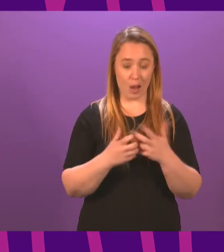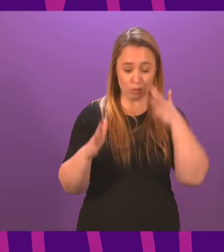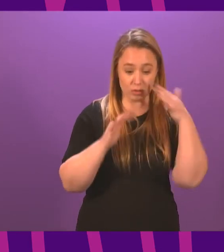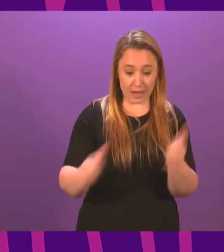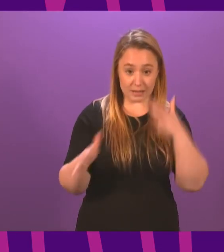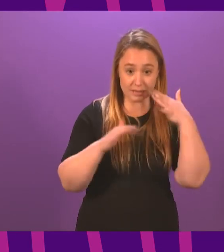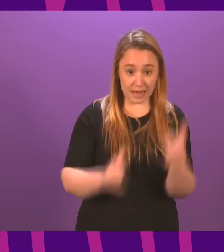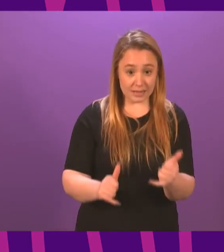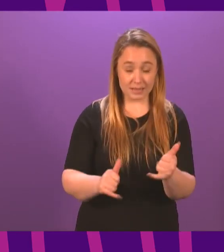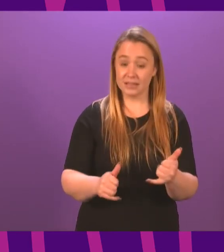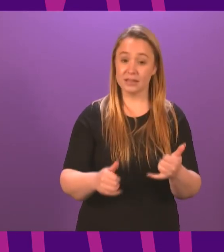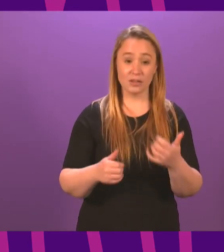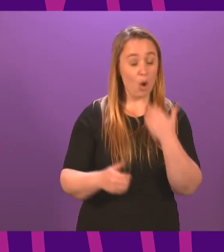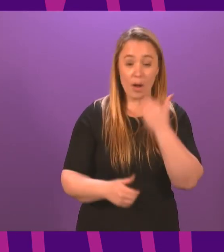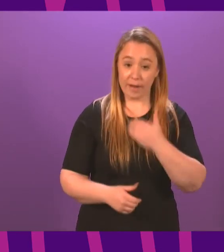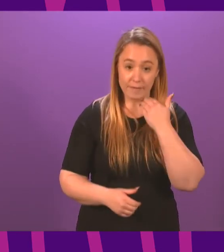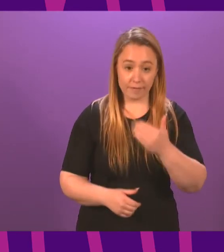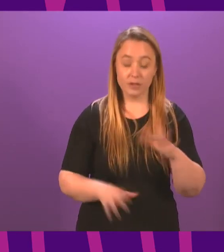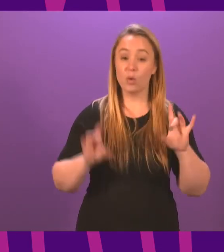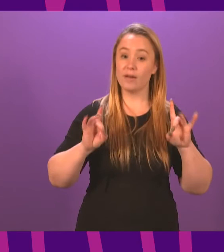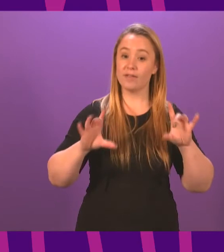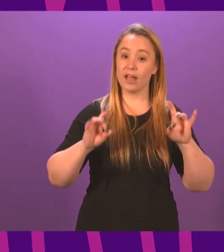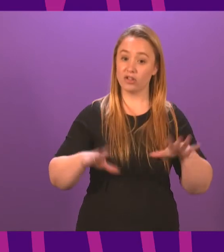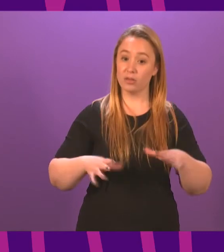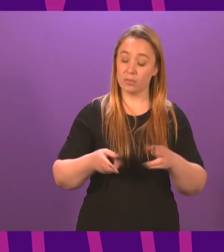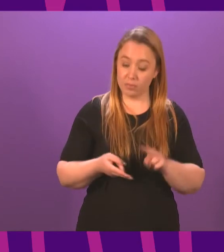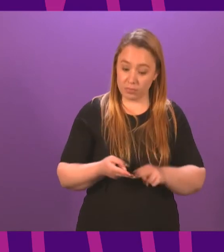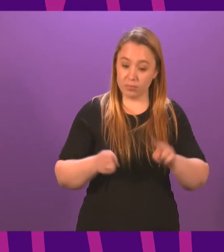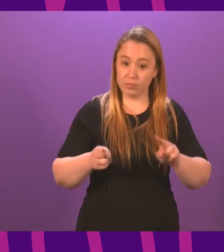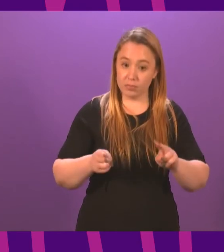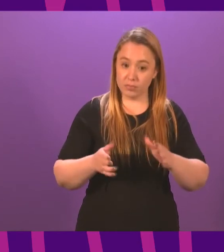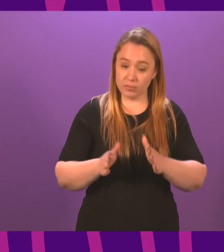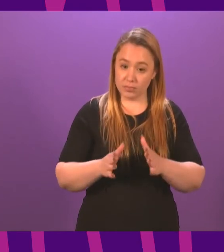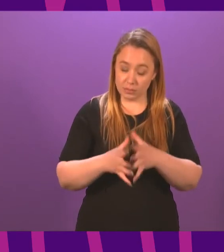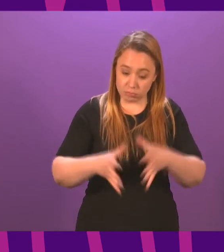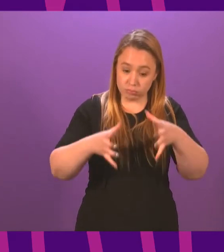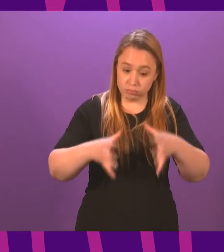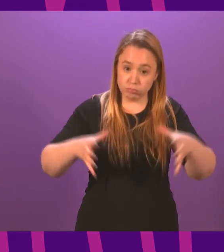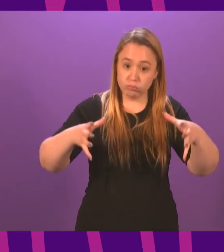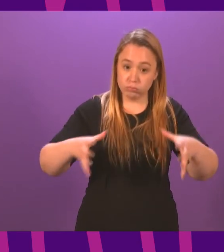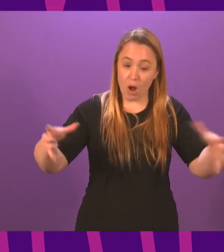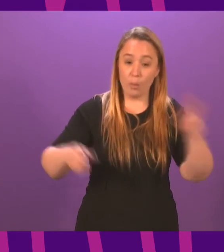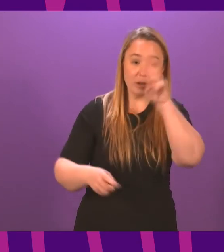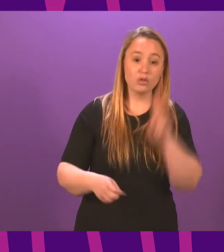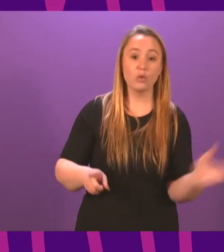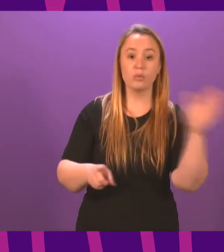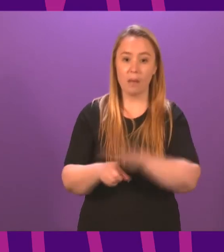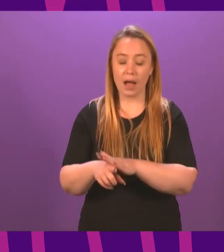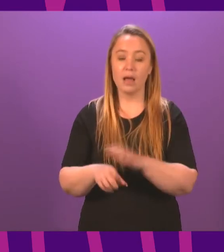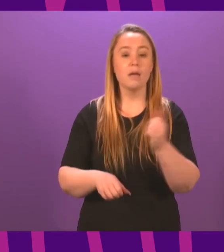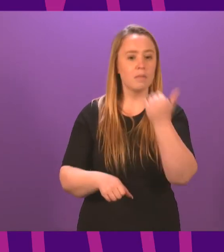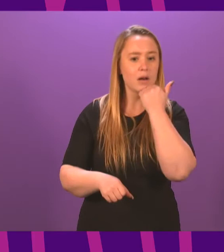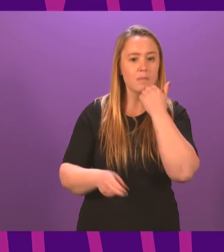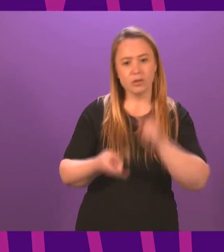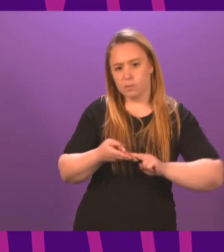testing. Now, it's obvious that the infection began to slowly rise when lockdown was eased and schools returned, but rates increased rapidly